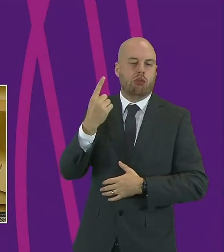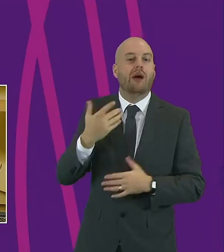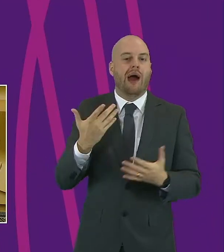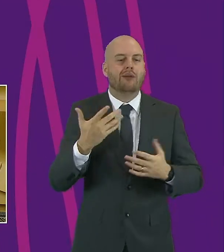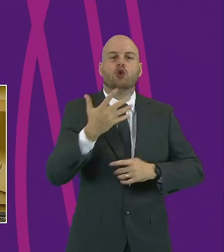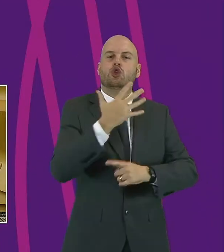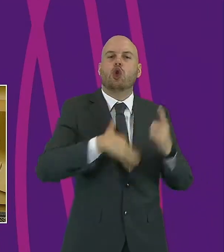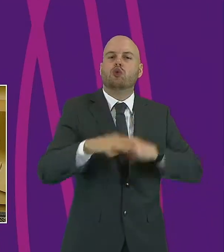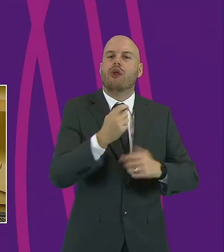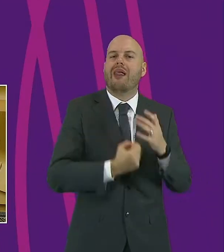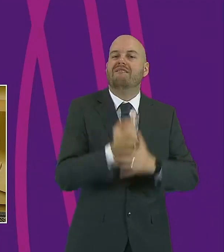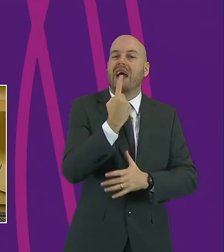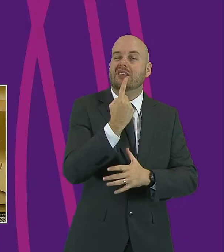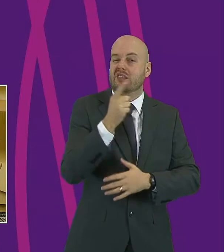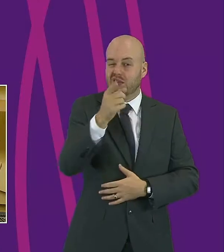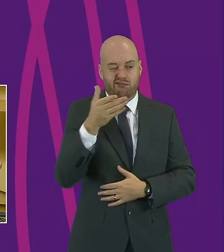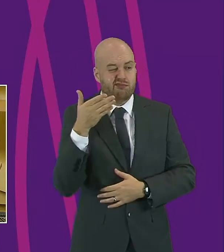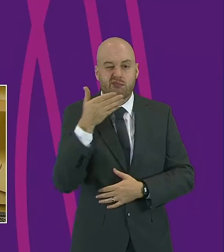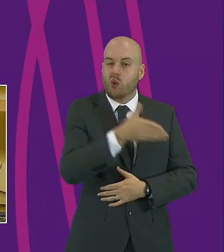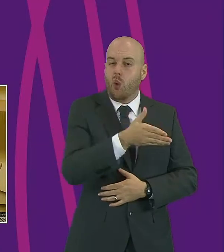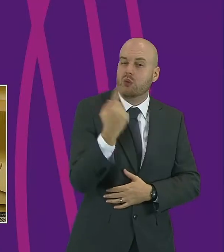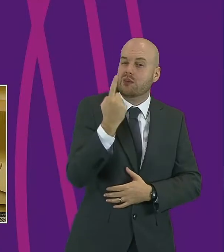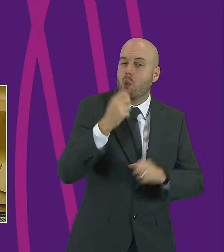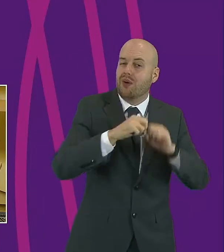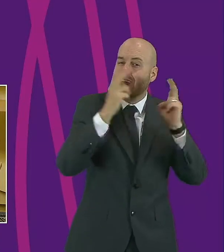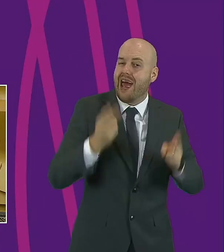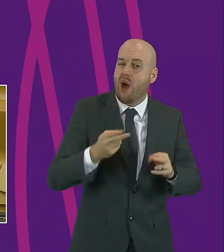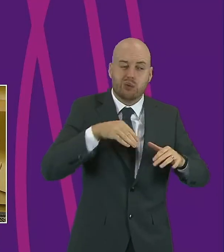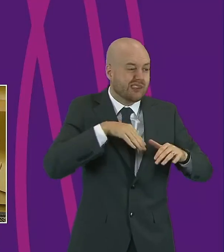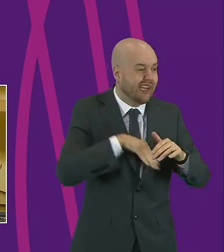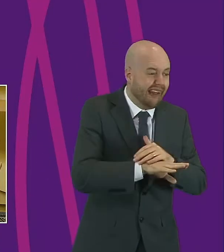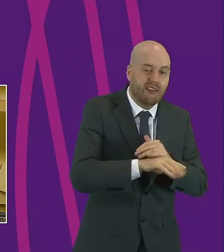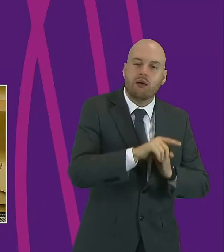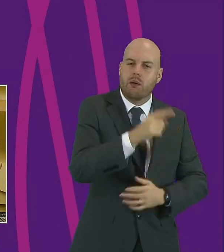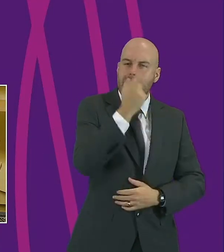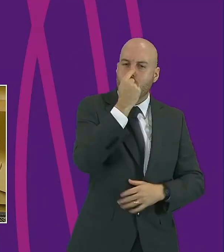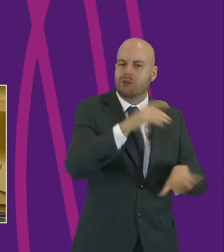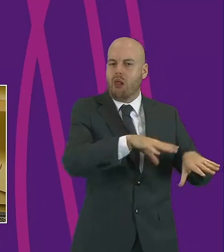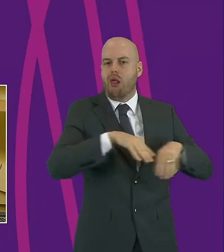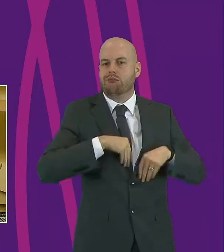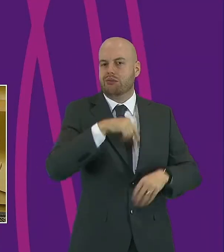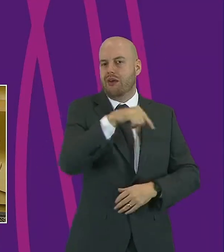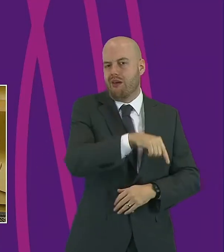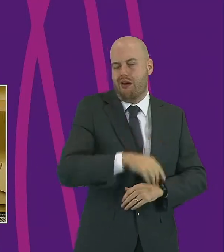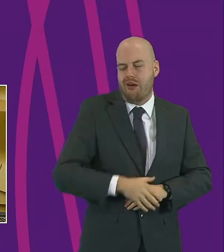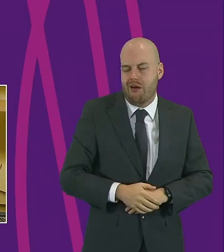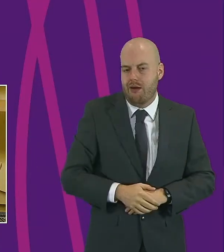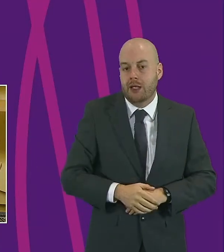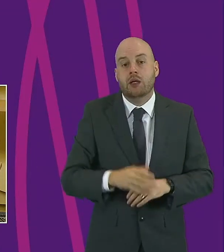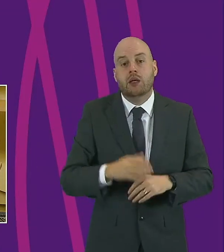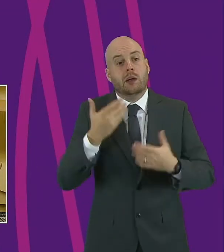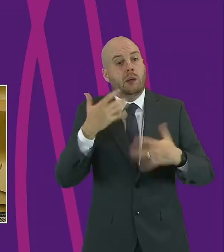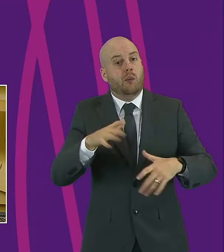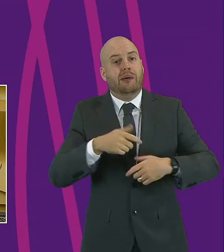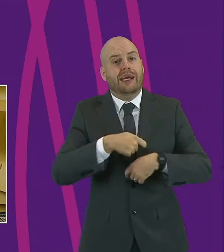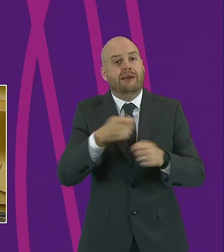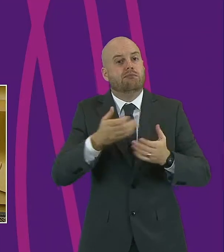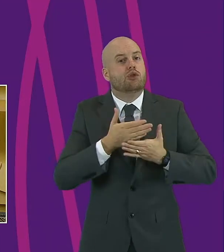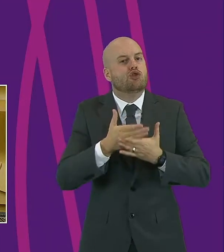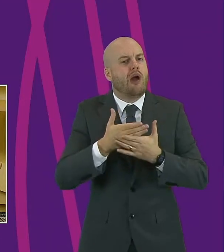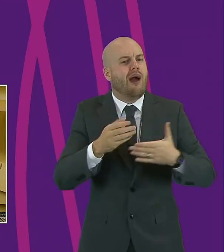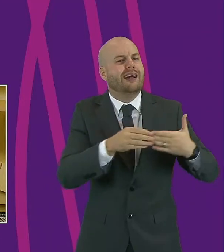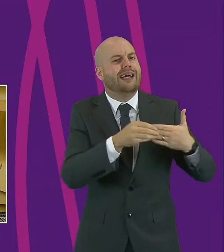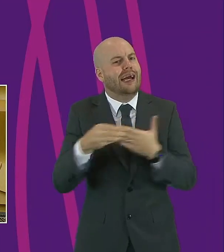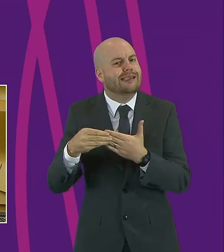already tightened some in relation to the indoor hospitality sector, for example, by putting guidance on a statutory footing and making it compulsory now